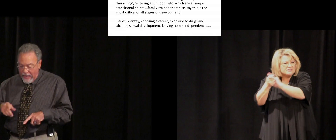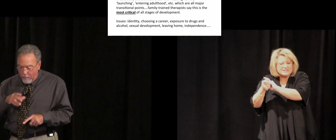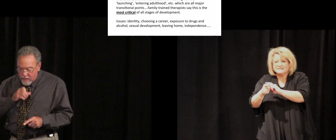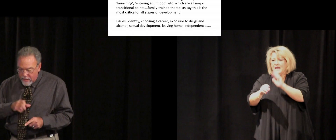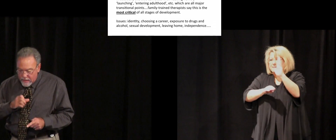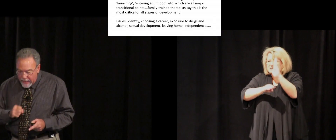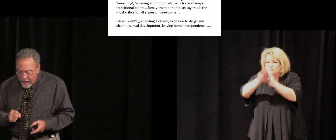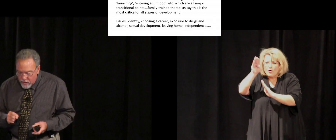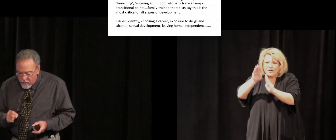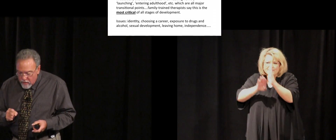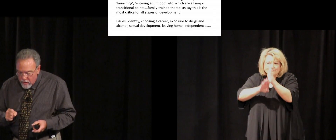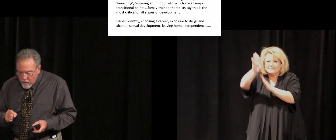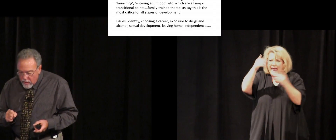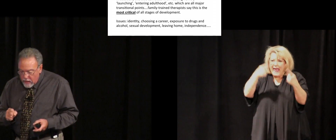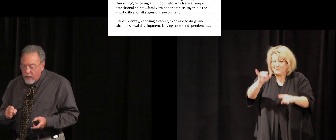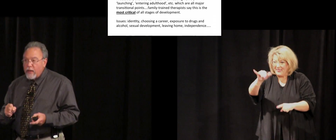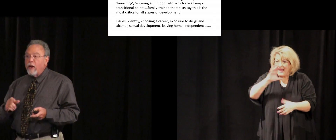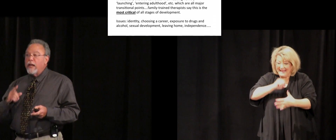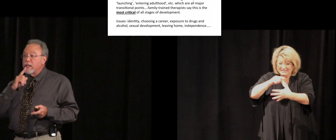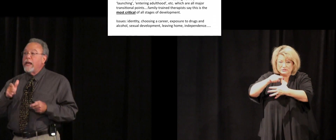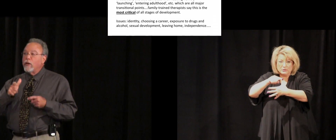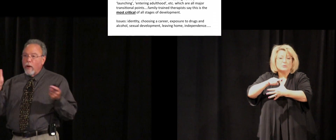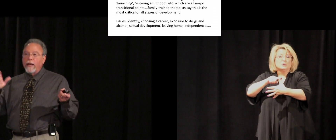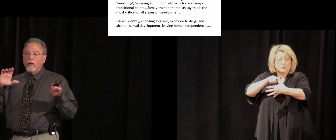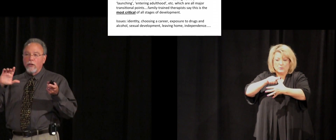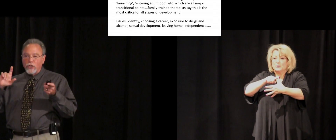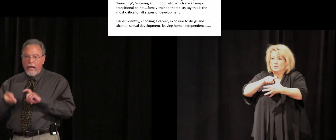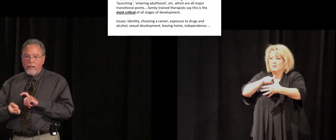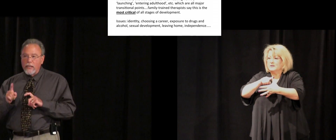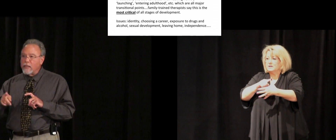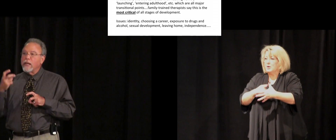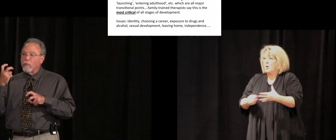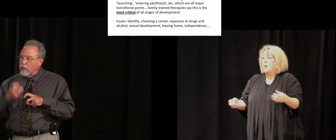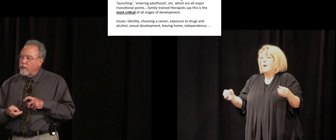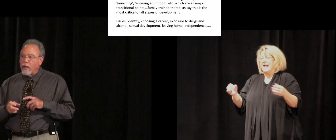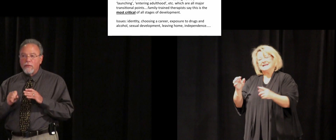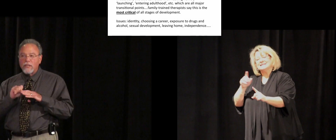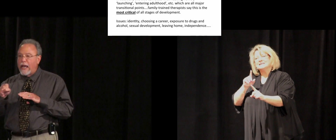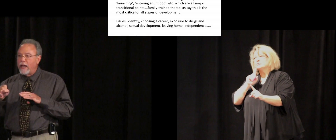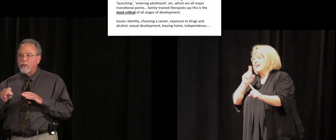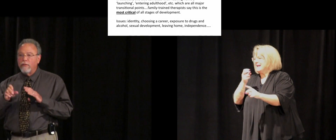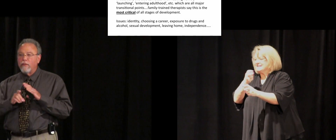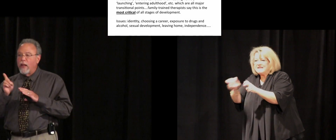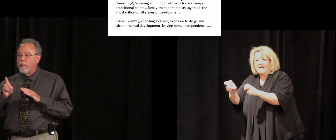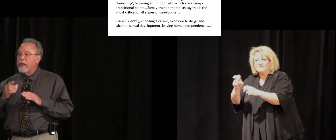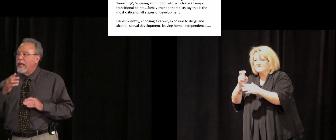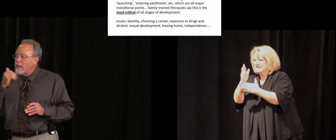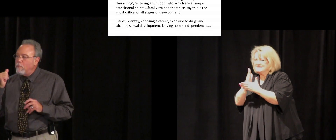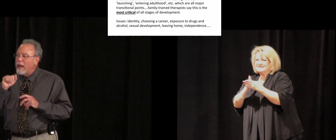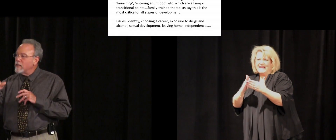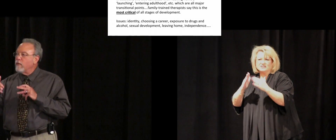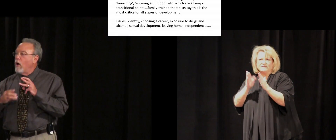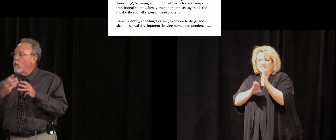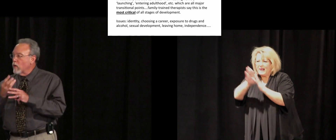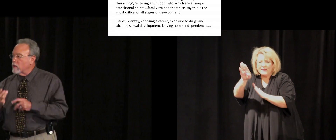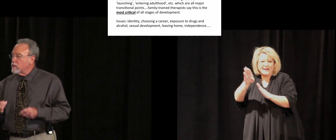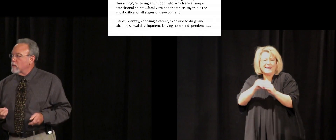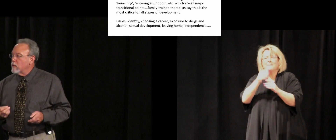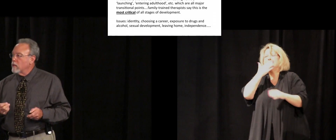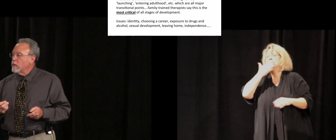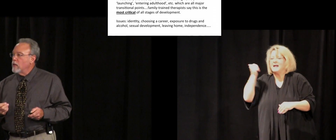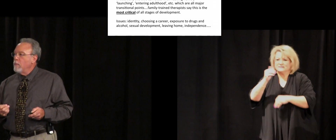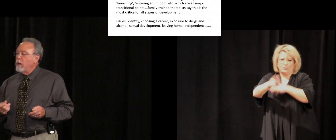right people. I mean, I think I was probably 30 years old that I learned for the first time through experience that